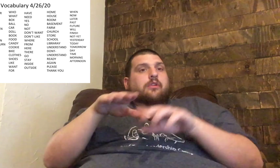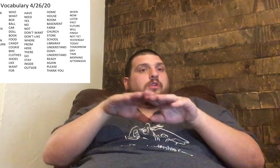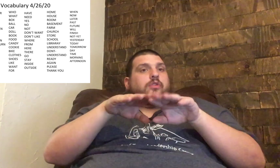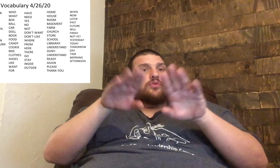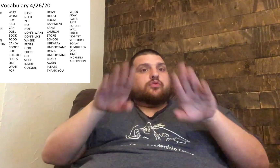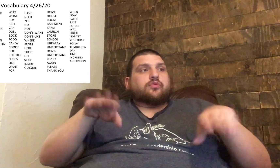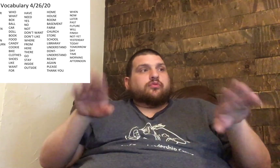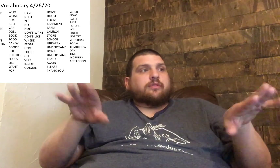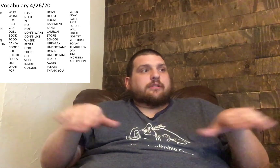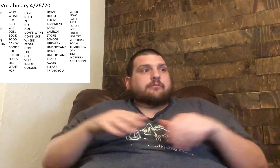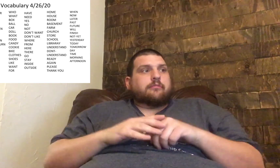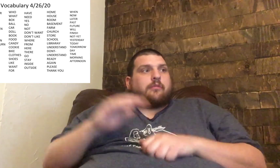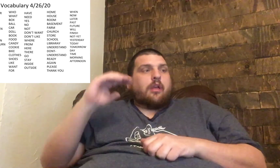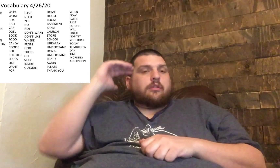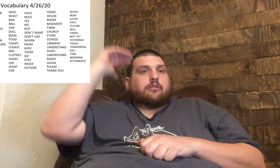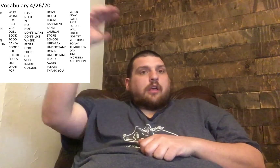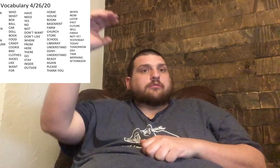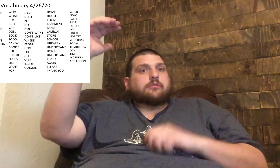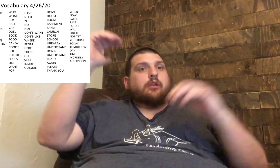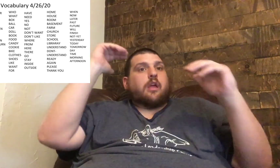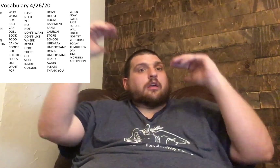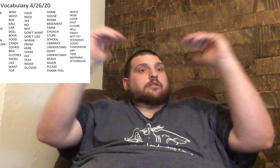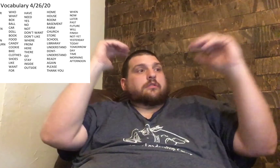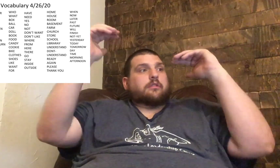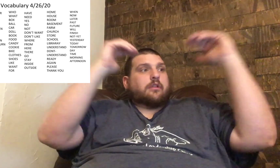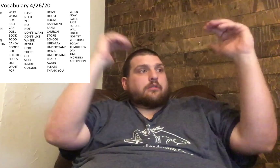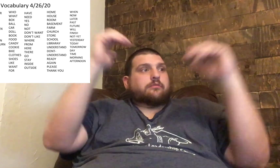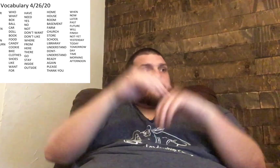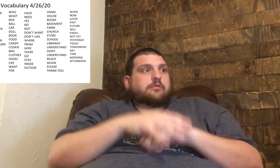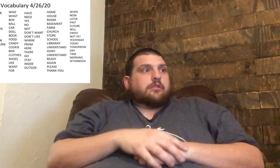child, children, adult,